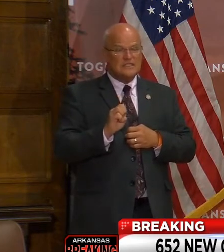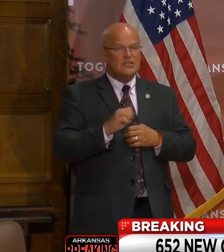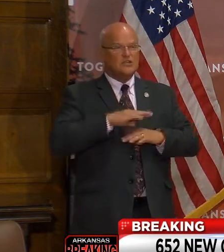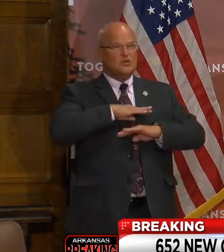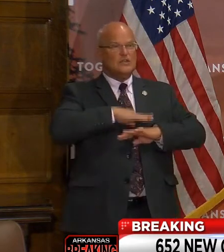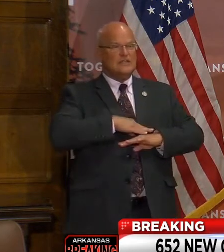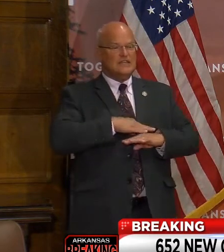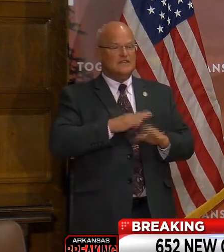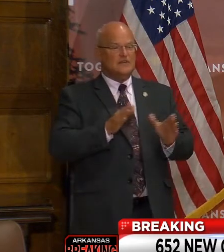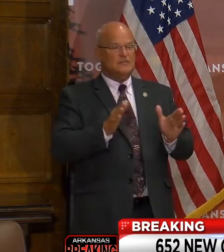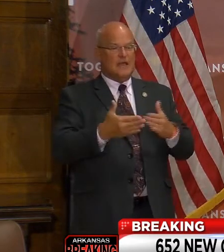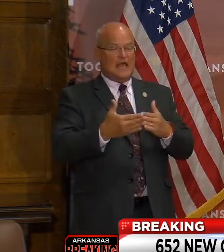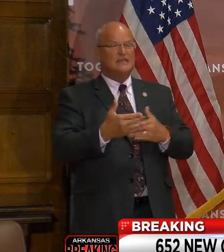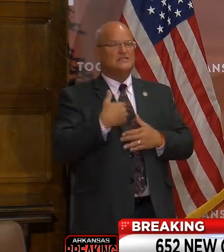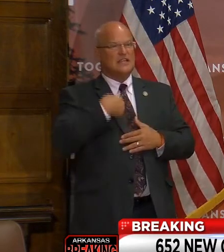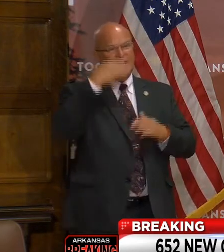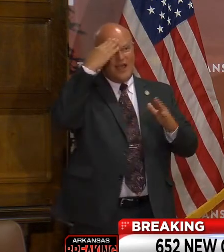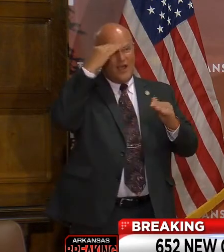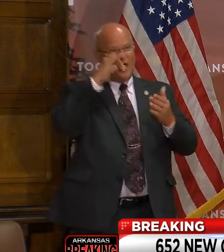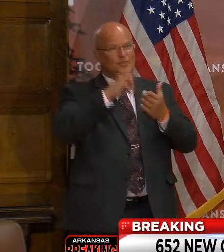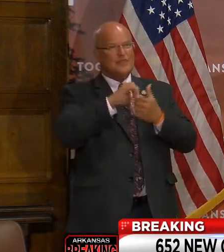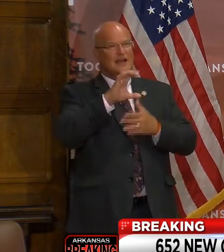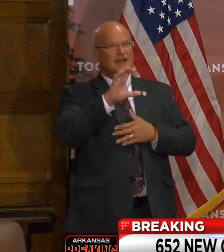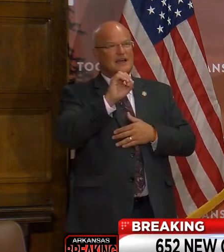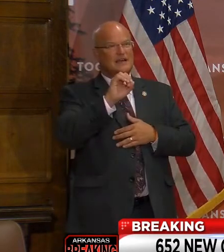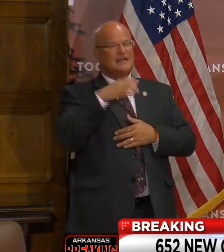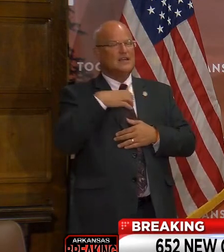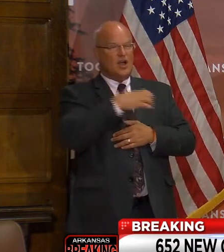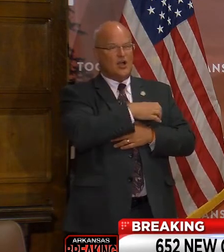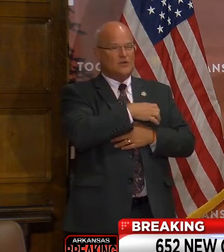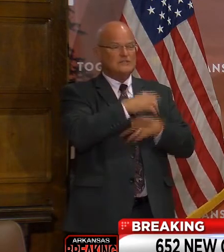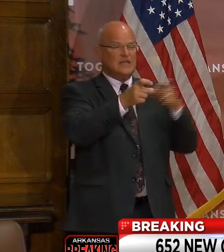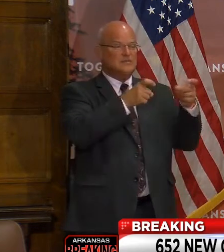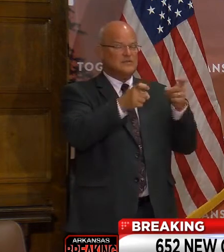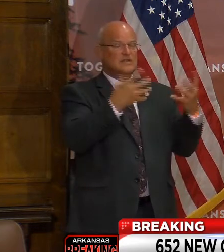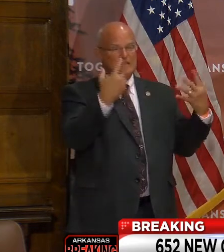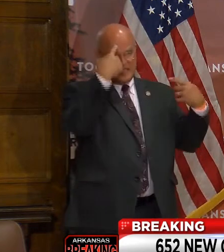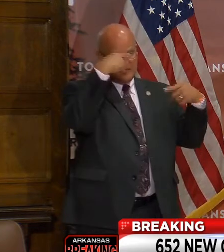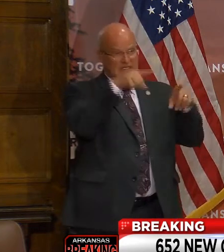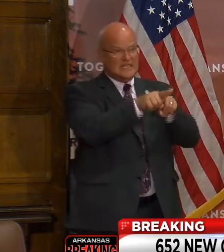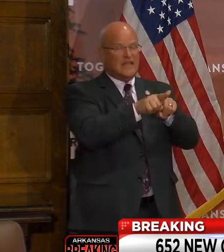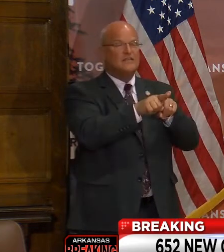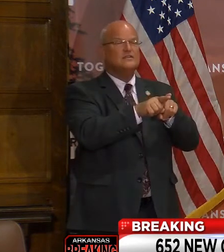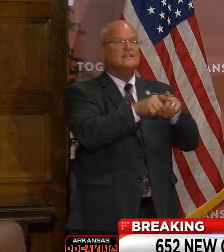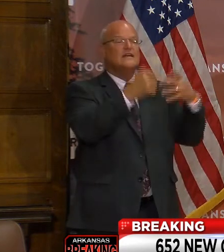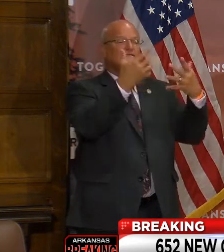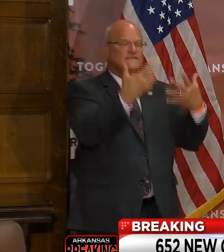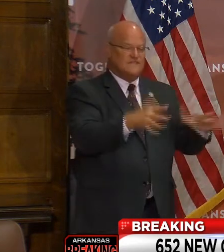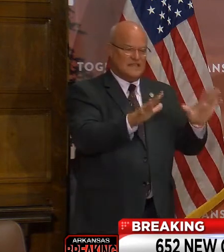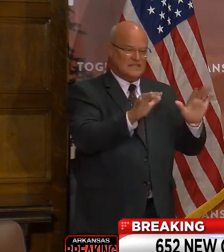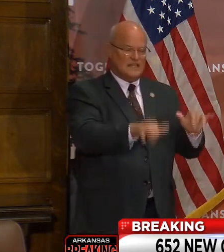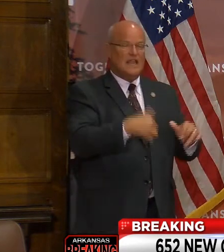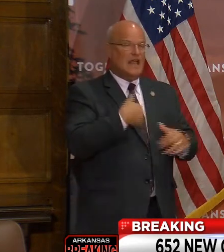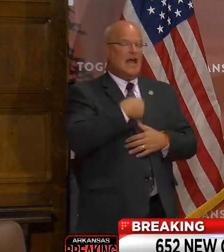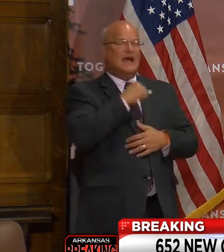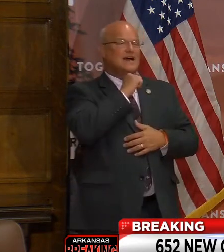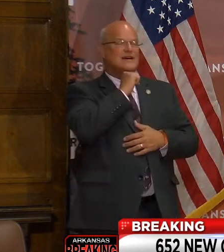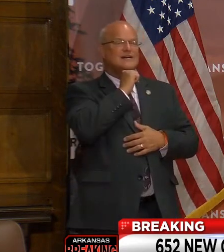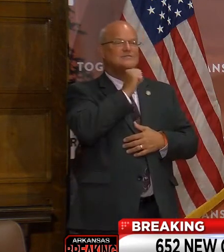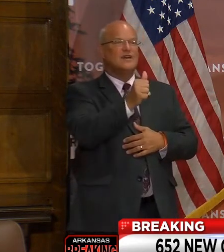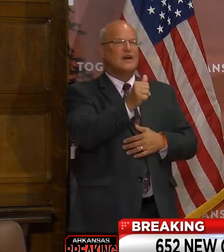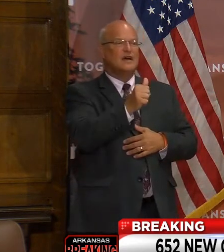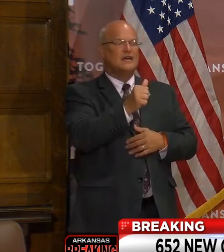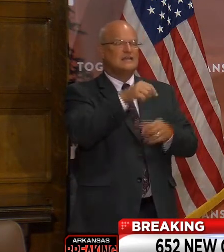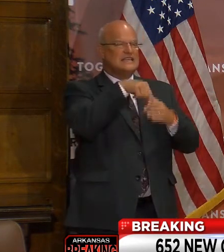package, and I hope that Congress and the administration can come together to get that done. I'm not going to